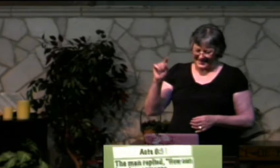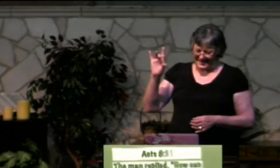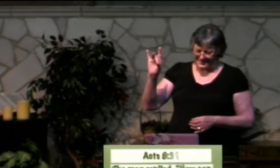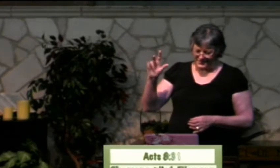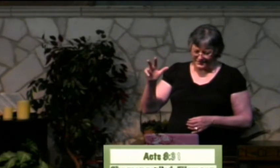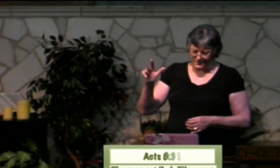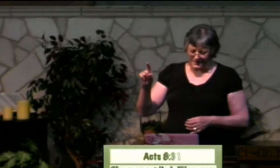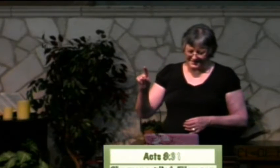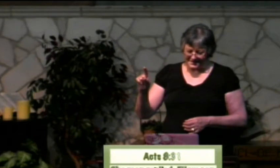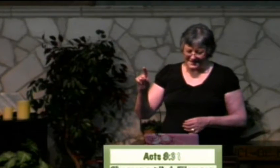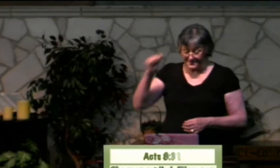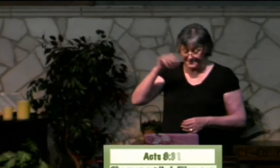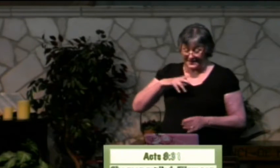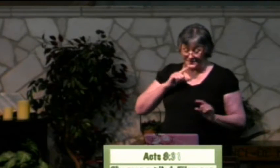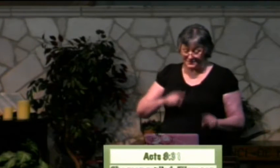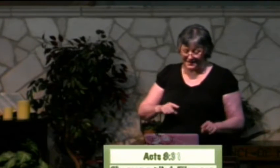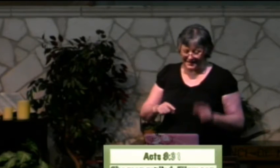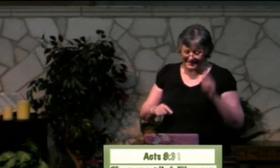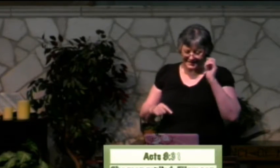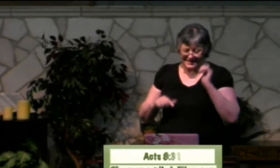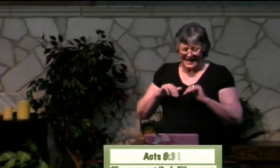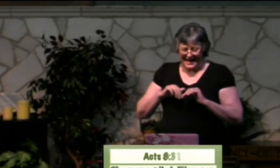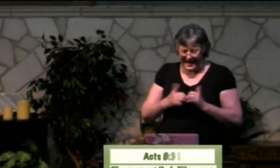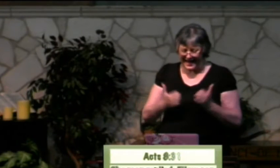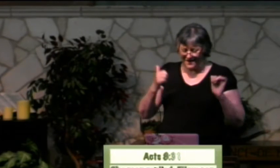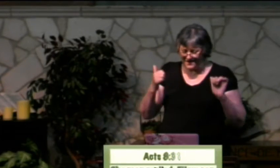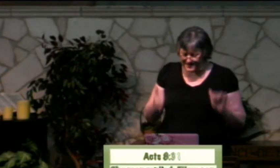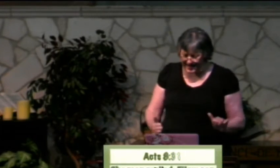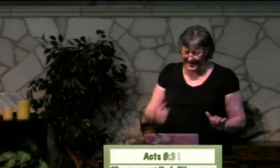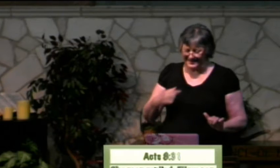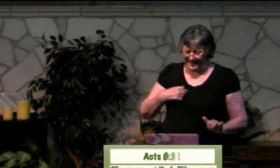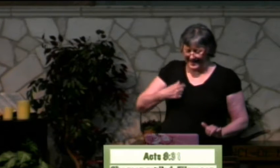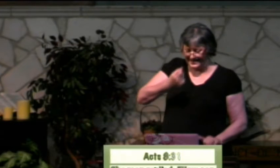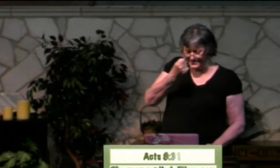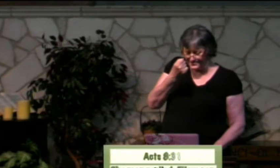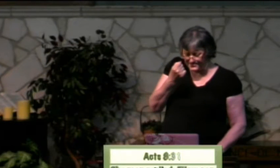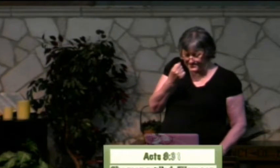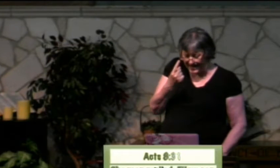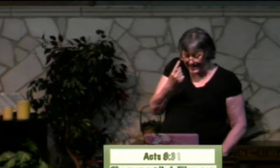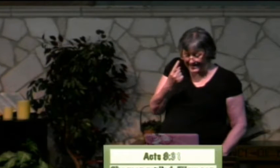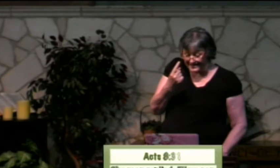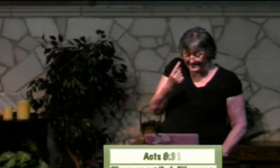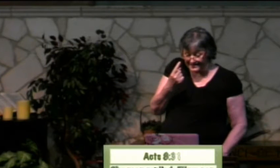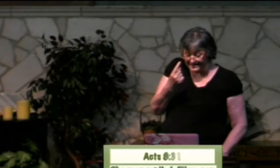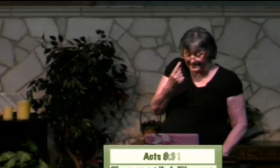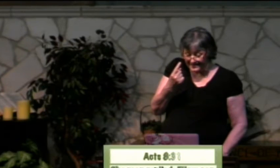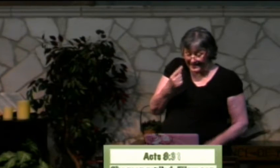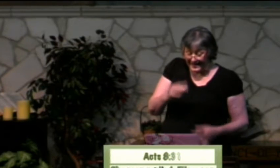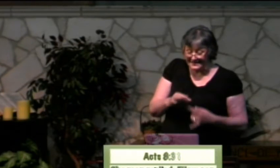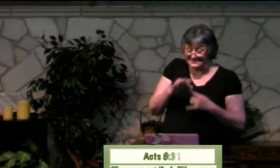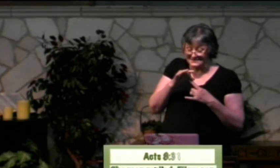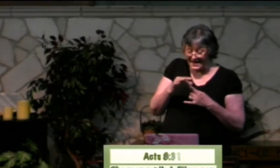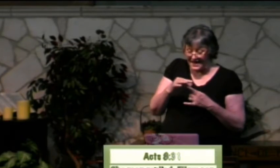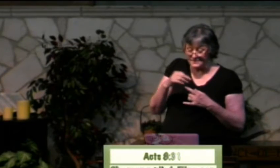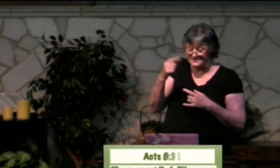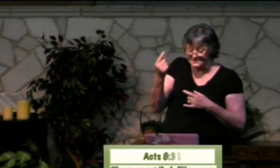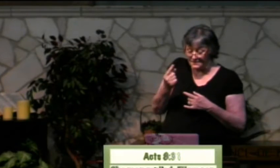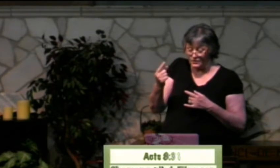Acts 8:31. The man replied, how can I understand except